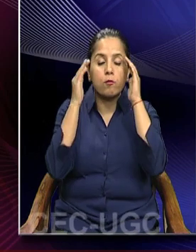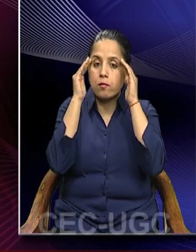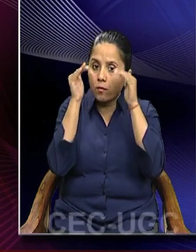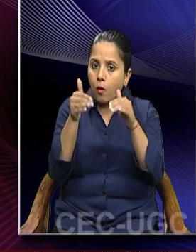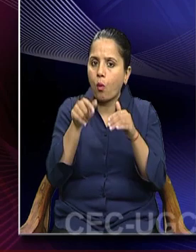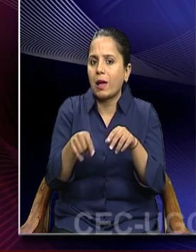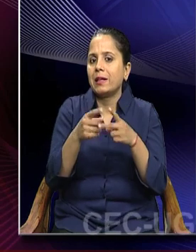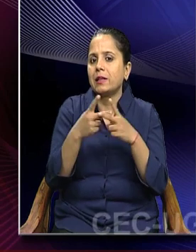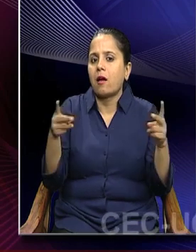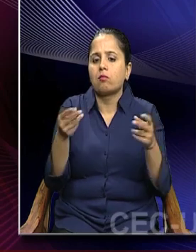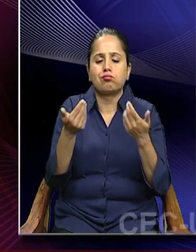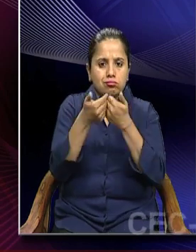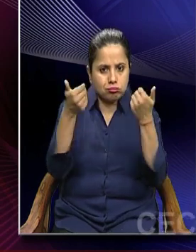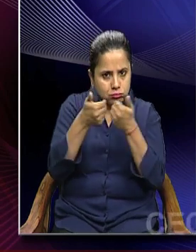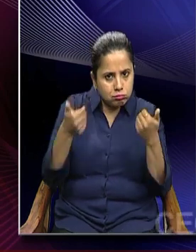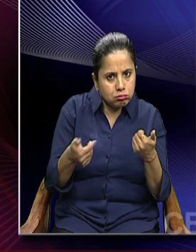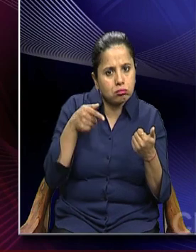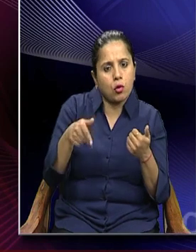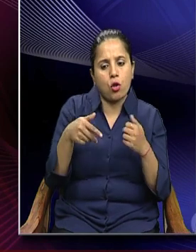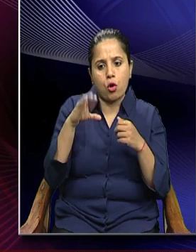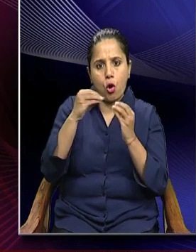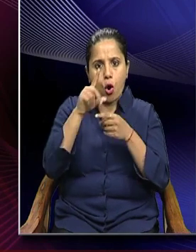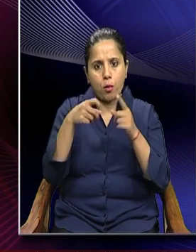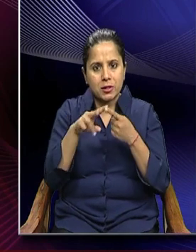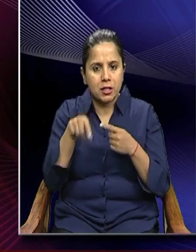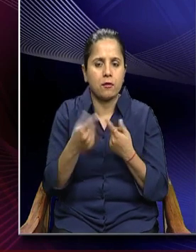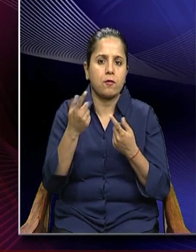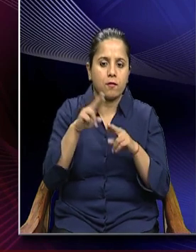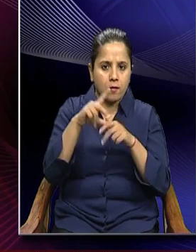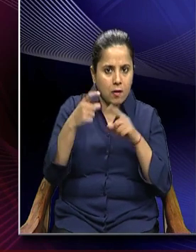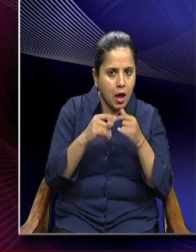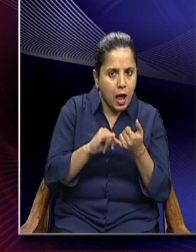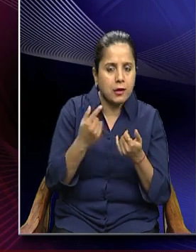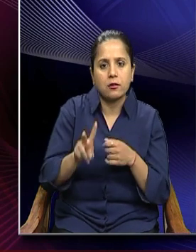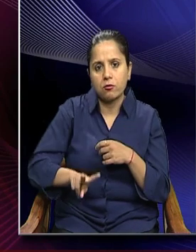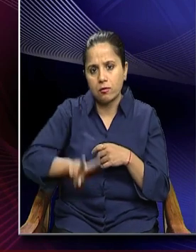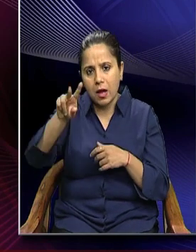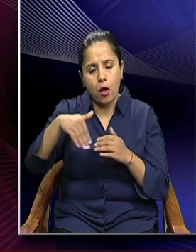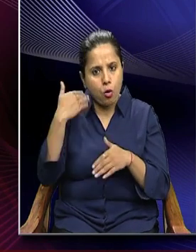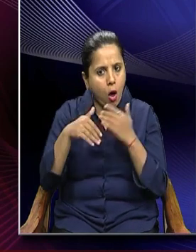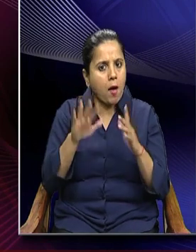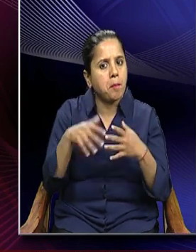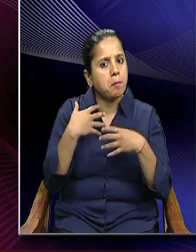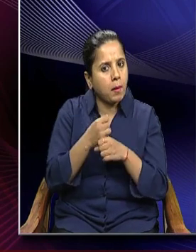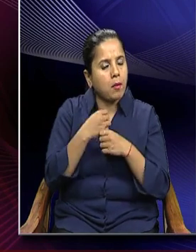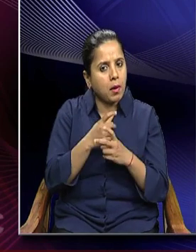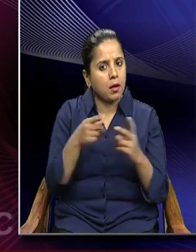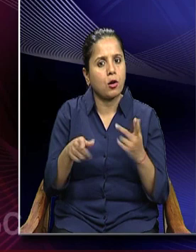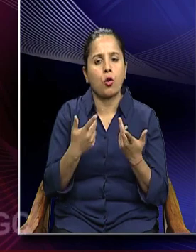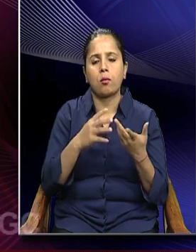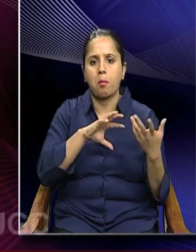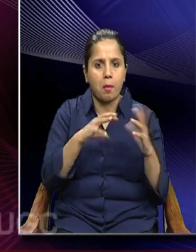focuses in differentiating objective facts and subjective values. It keeps on creating